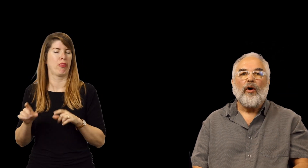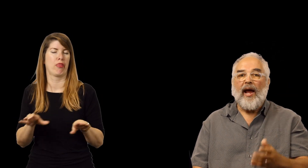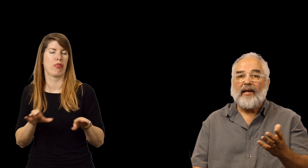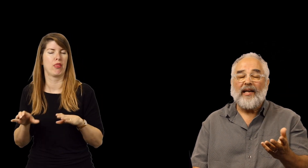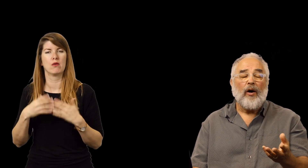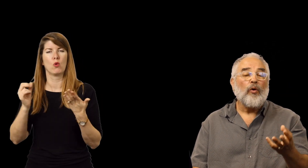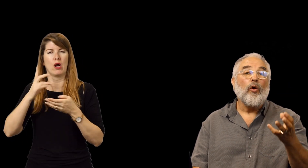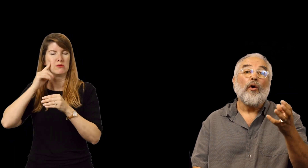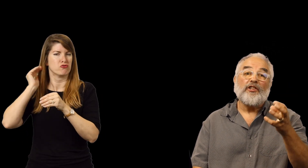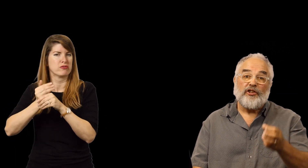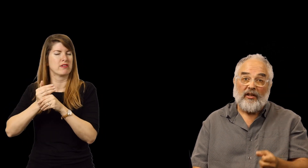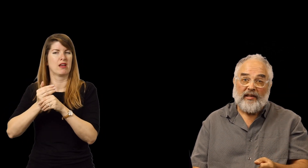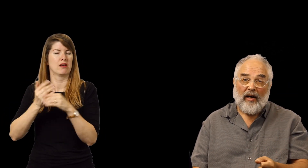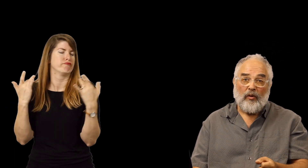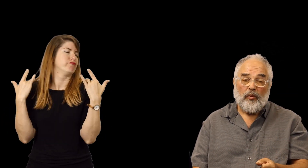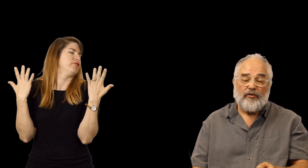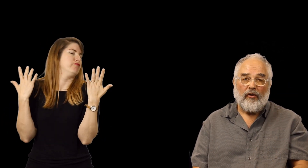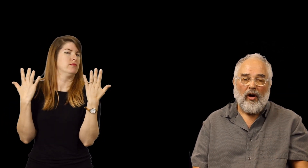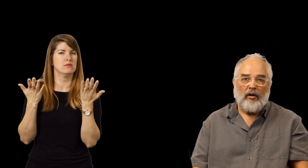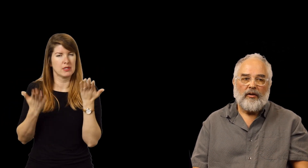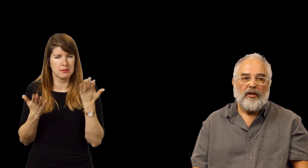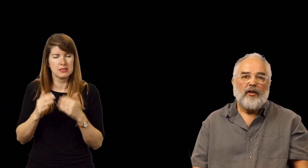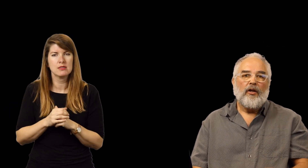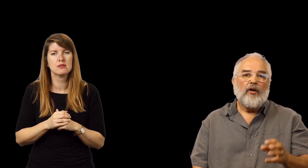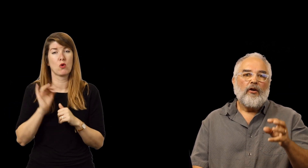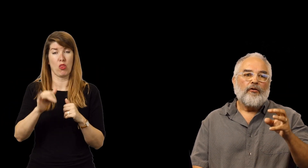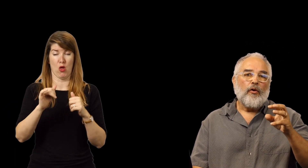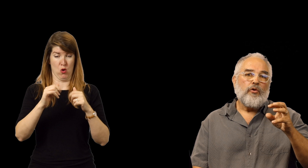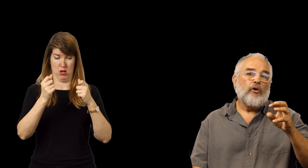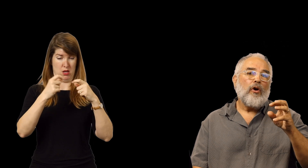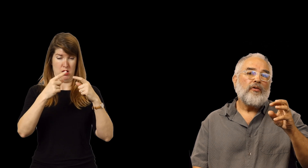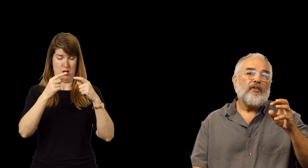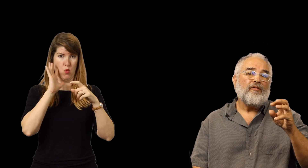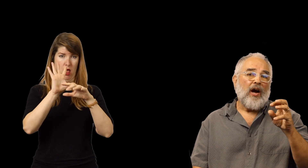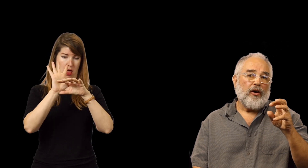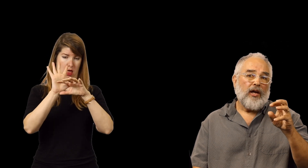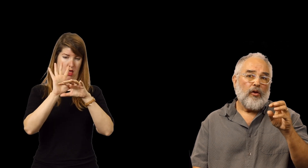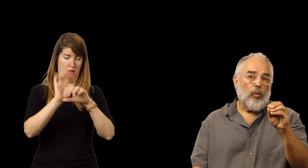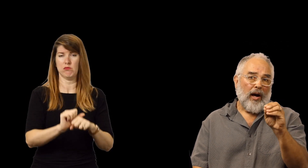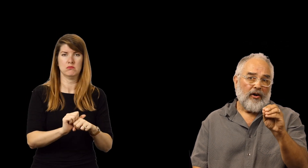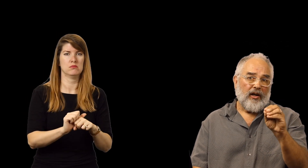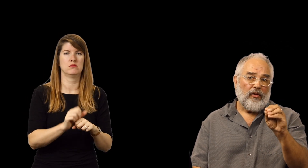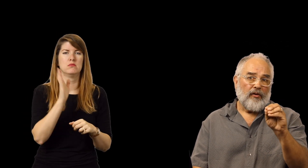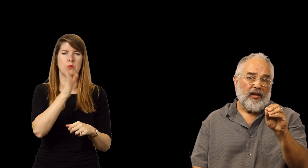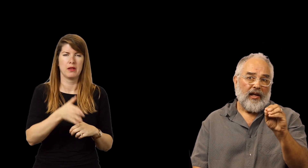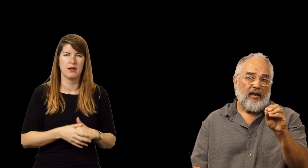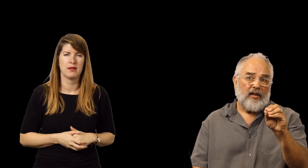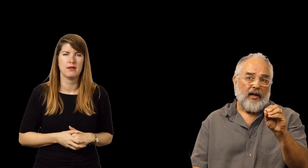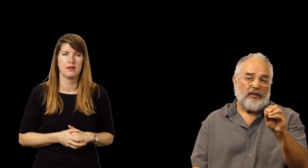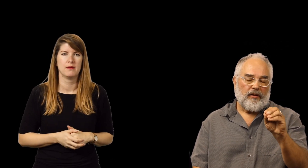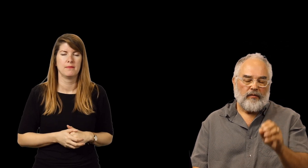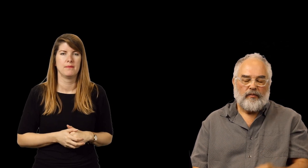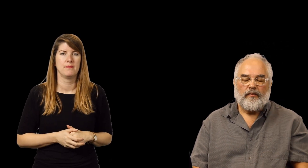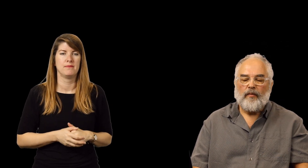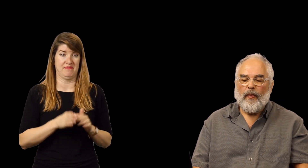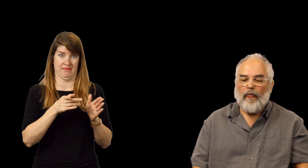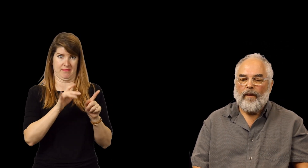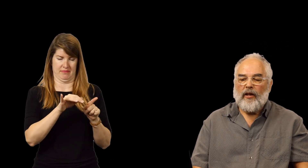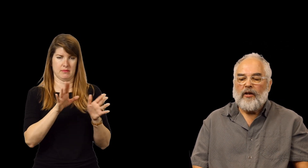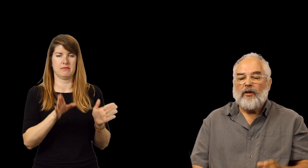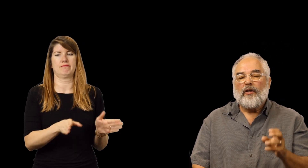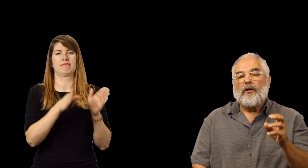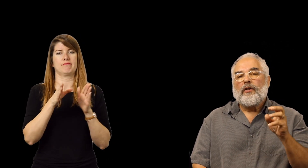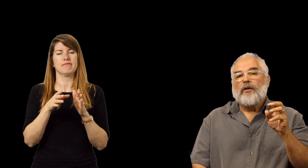school, or I act out, or I shut down and withdraw. So neurons that fire together wire together, and they get connected.